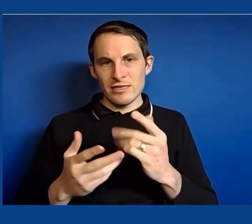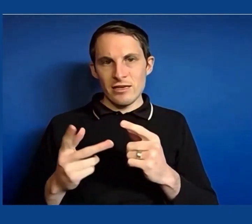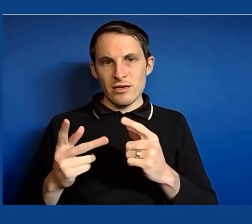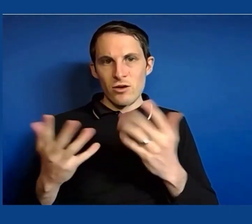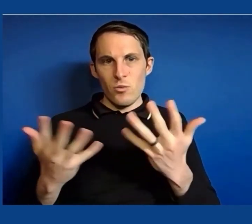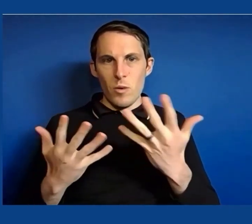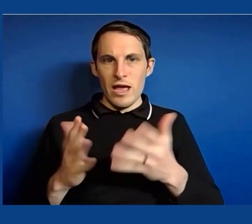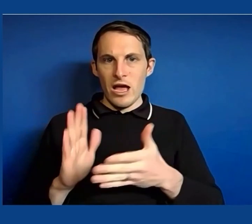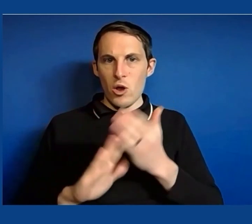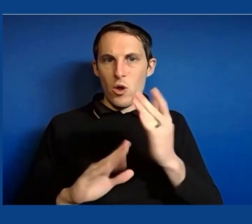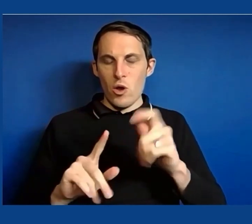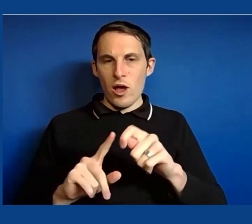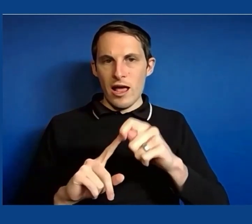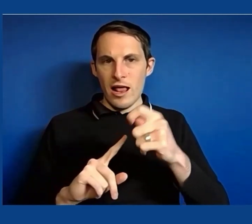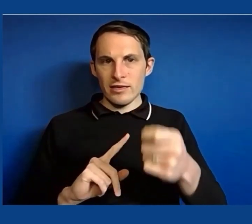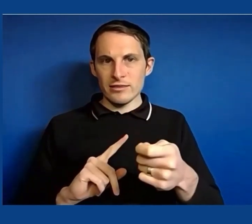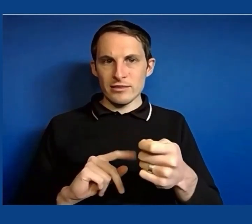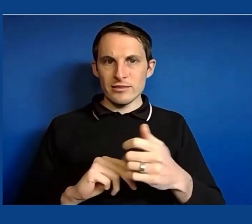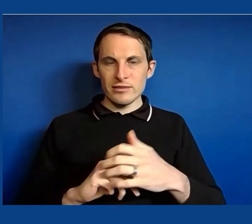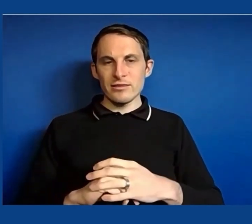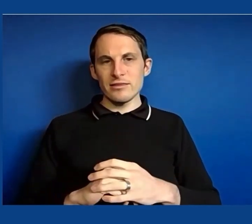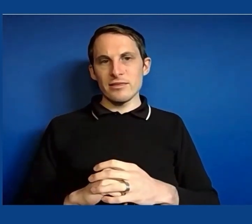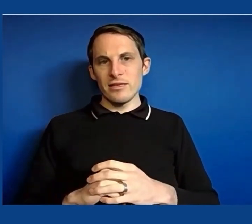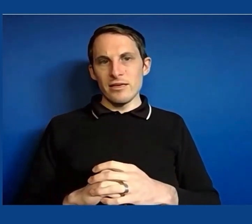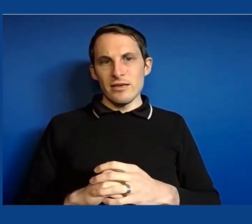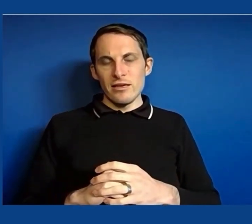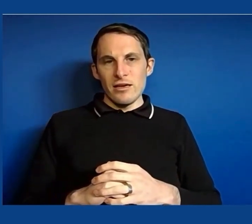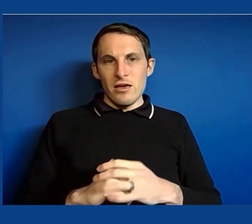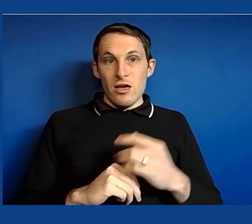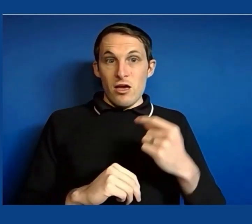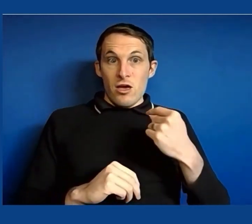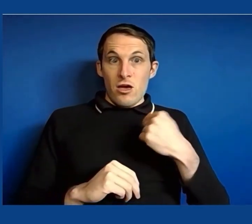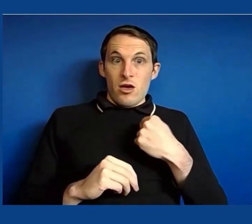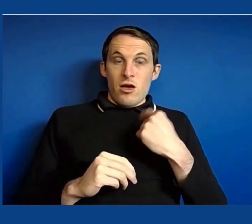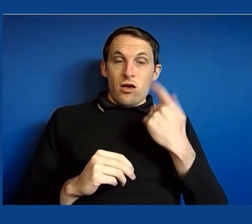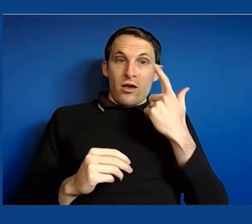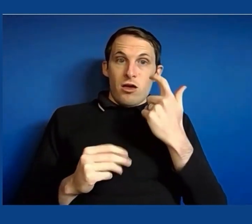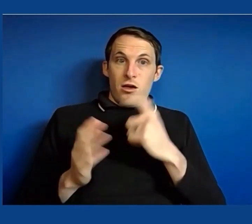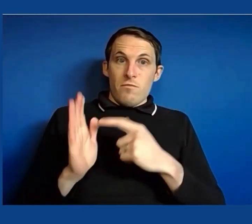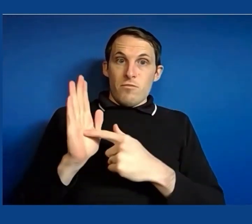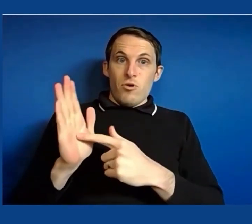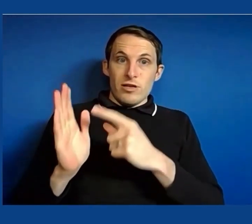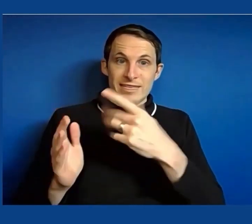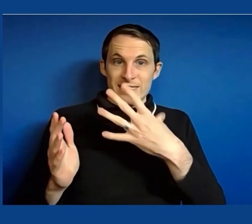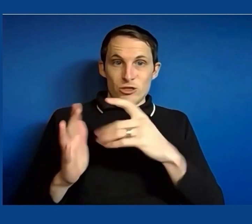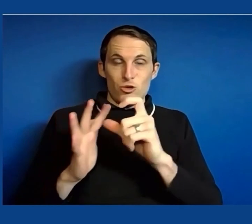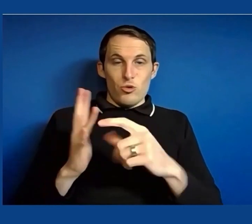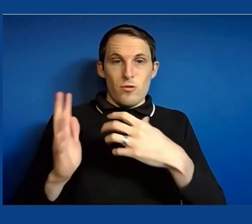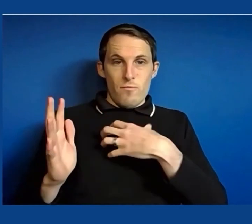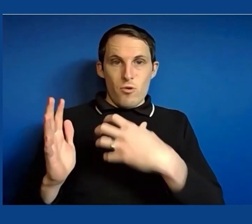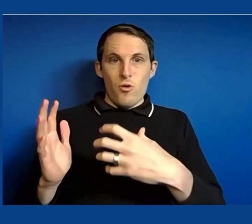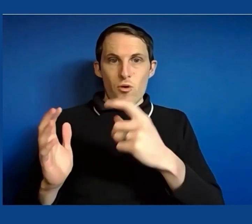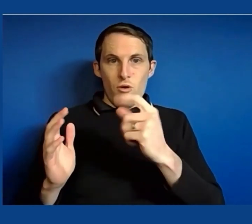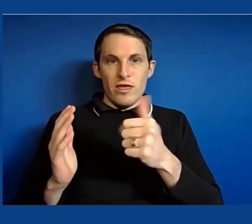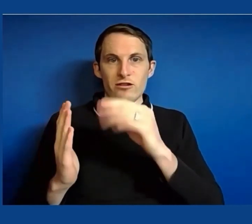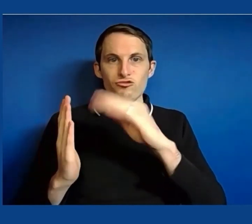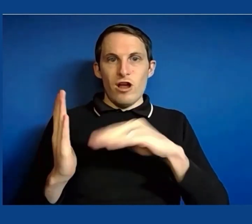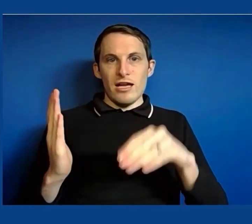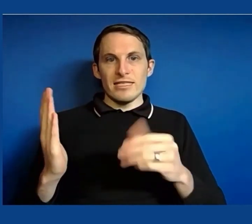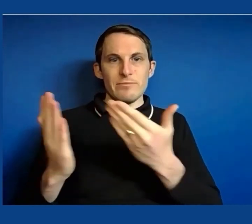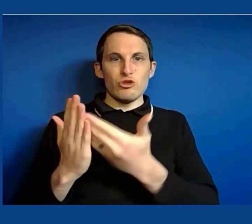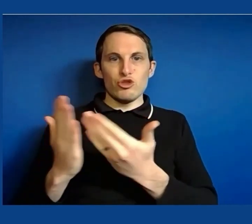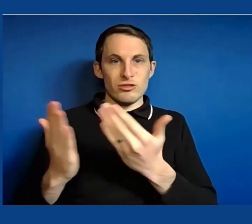And you know, I put it on them that they need to be doing more than just writing submissions now. We're